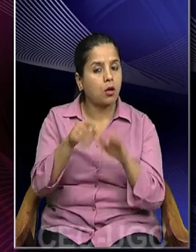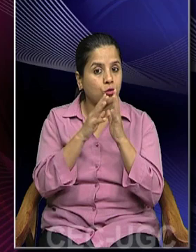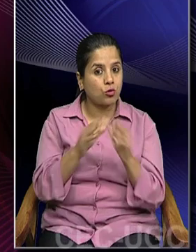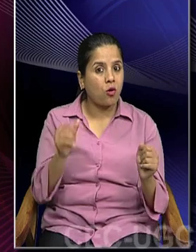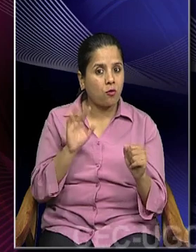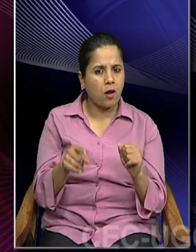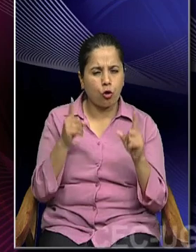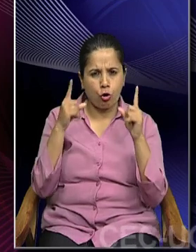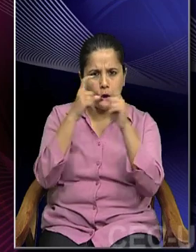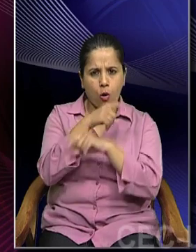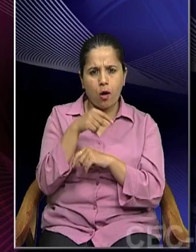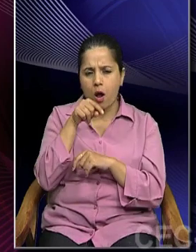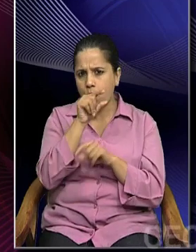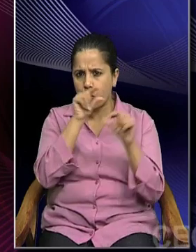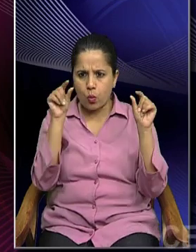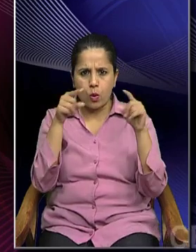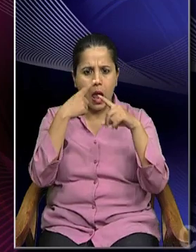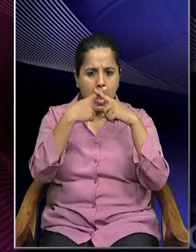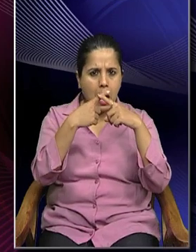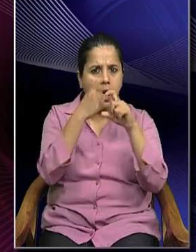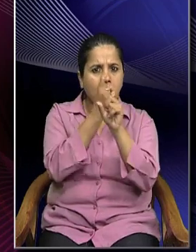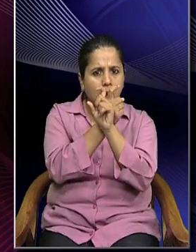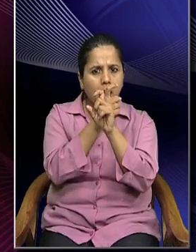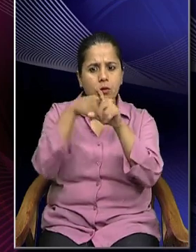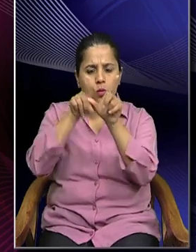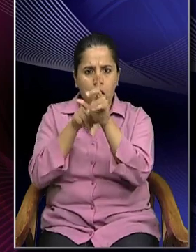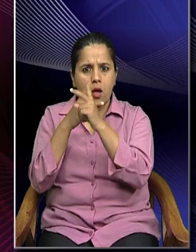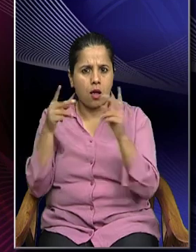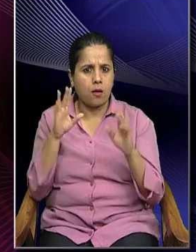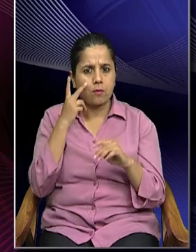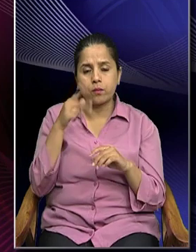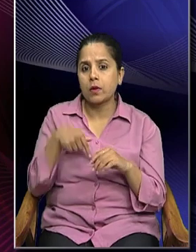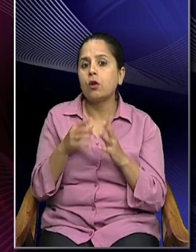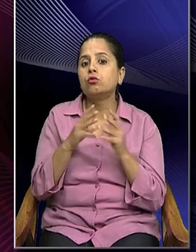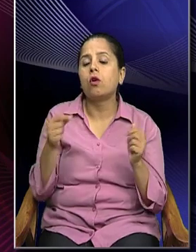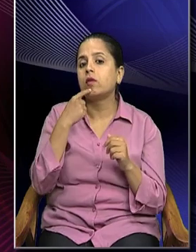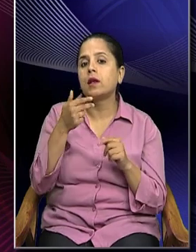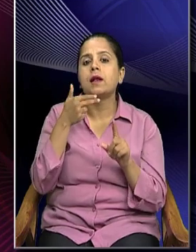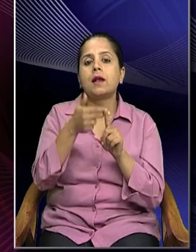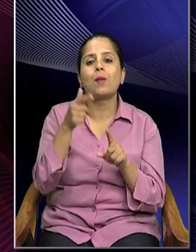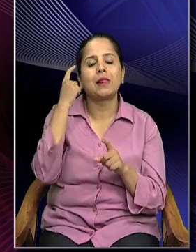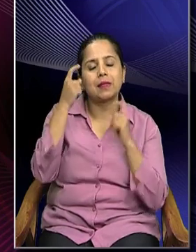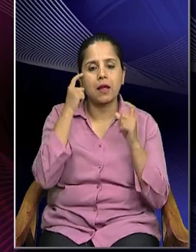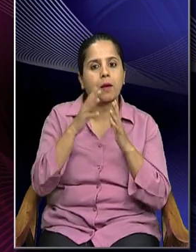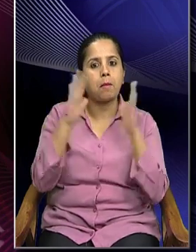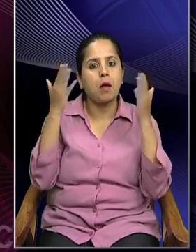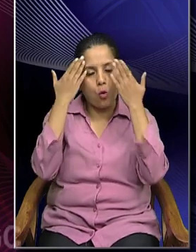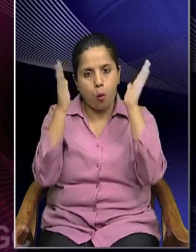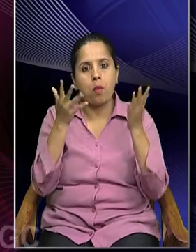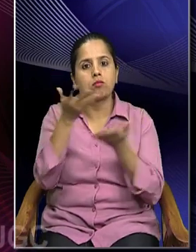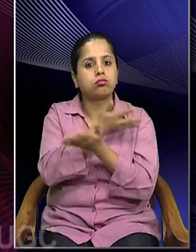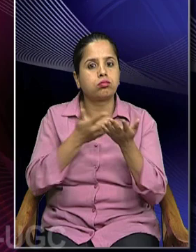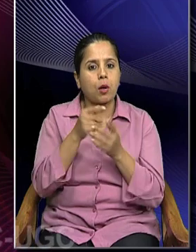the complex equations during a test. So, this is what we call it as think aloud